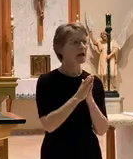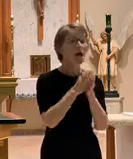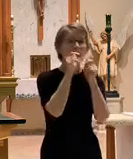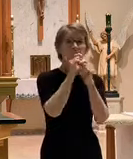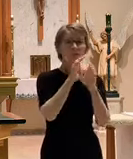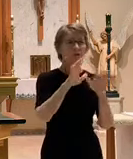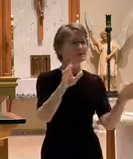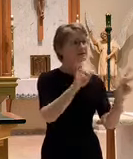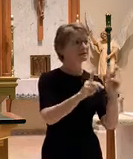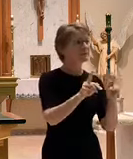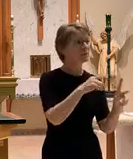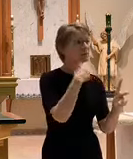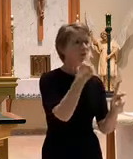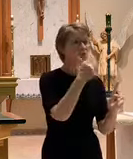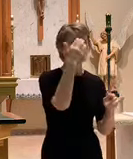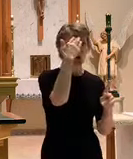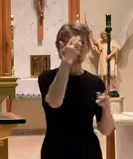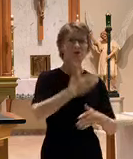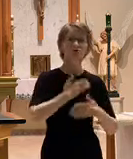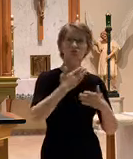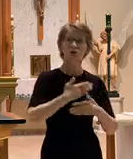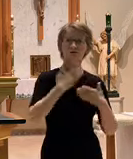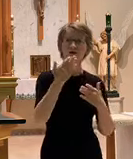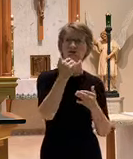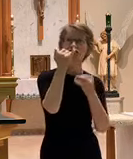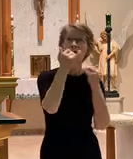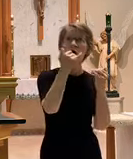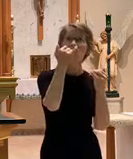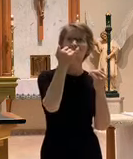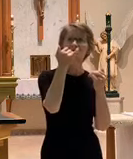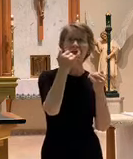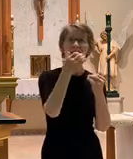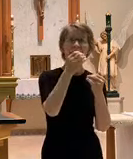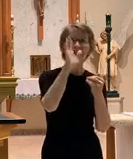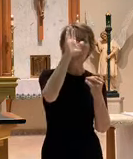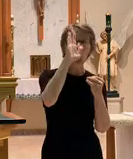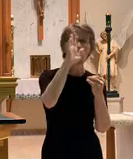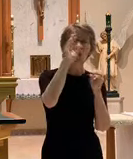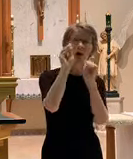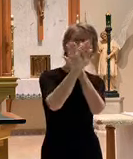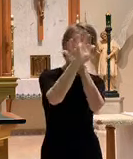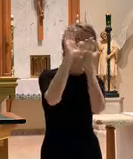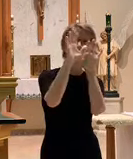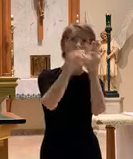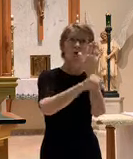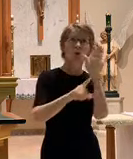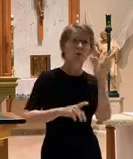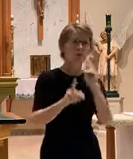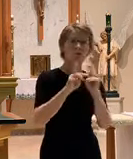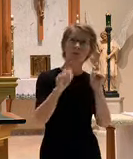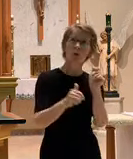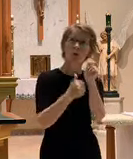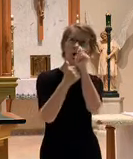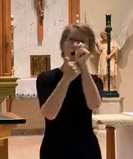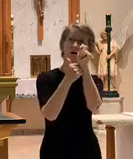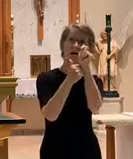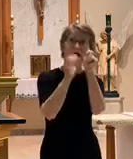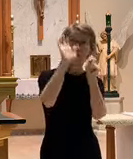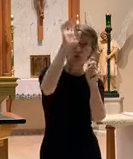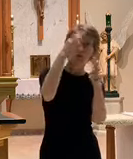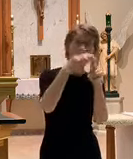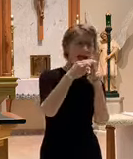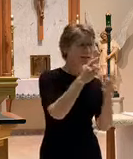Blessed the people who know the joyful shout. In the light of your countenance, O Lord, they walk. At your